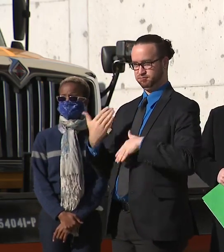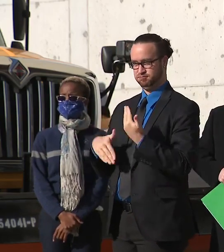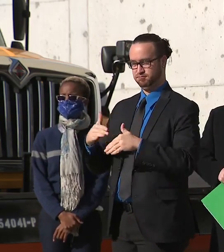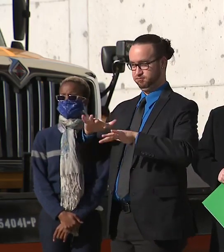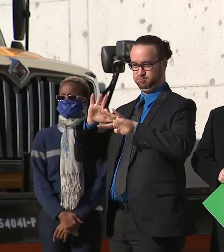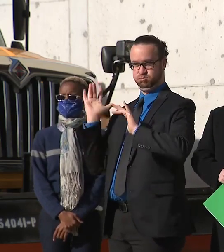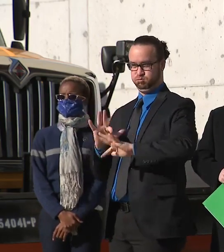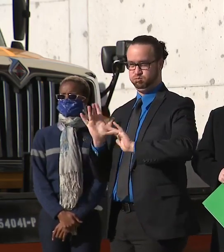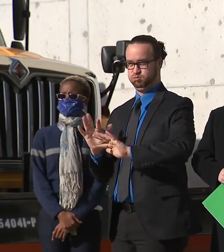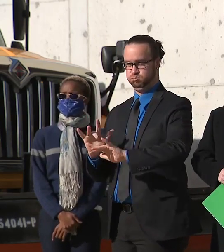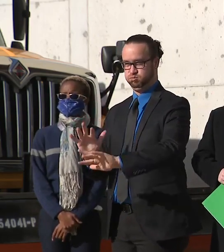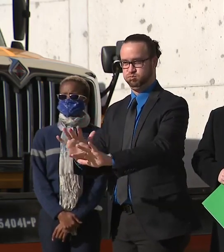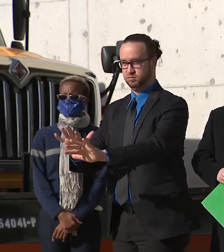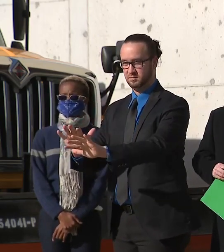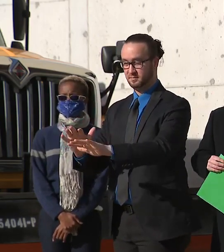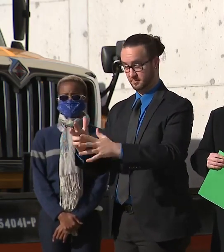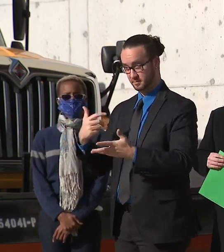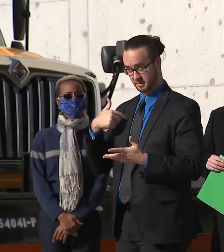respond.